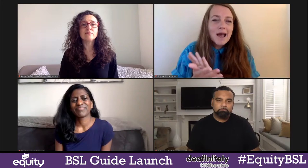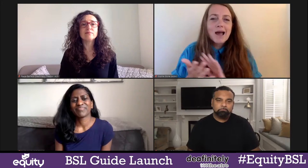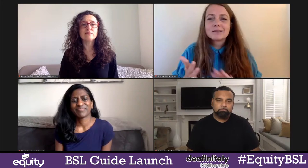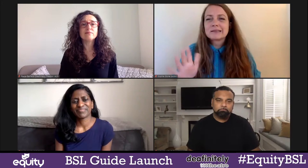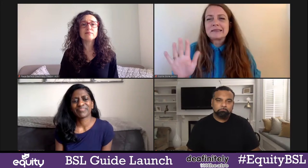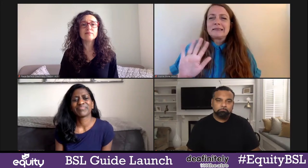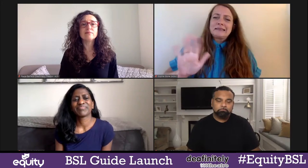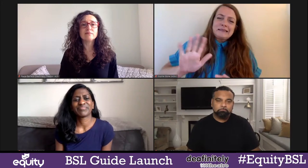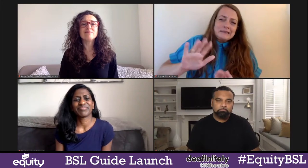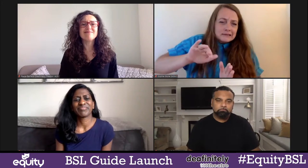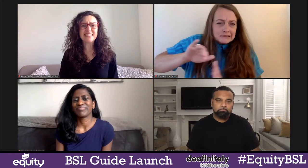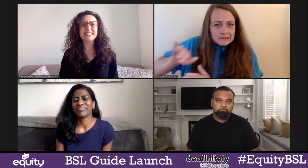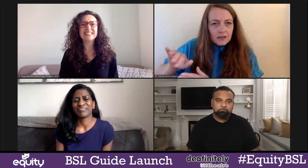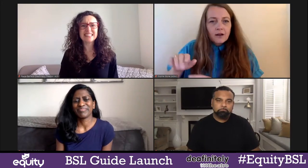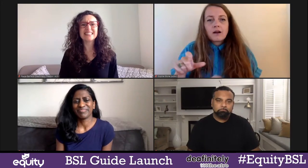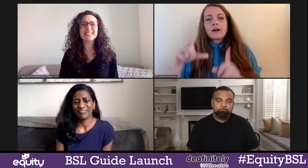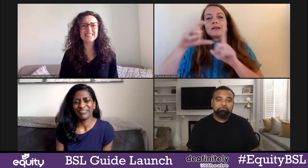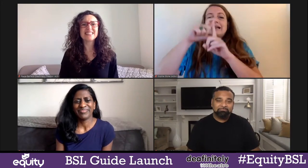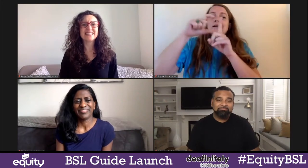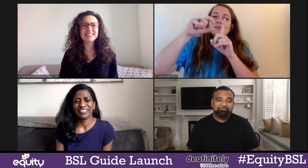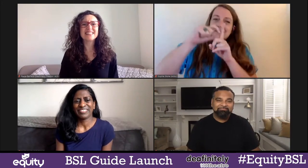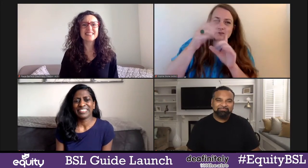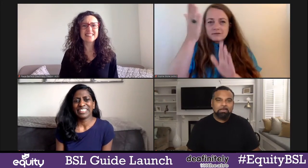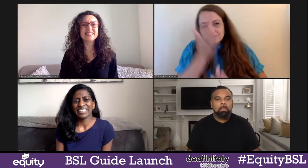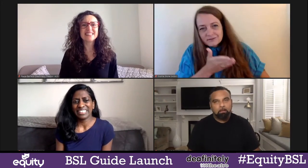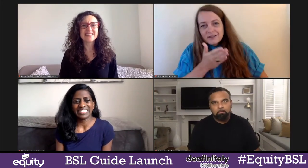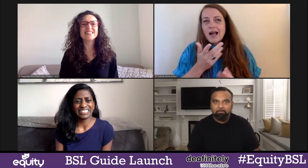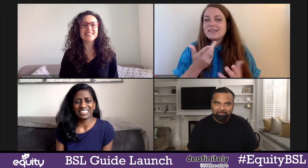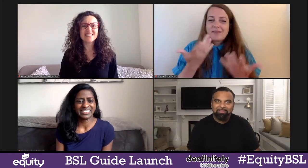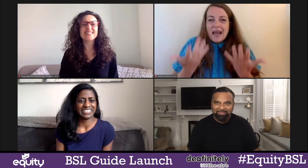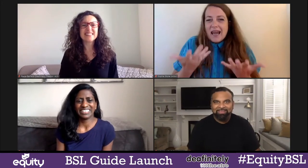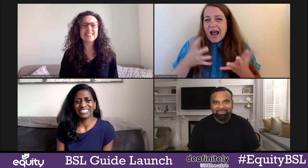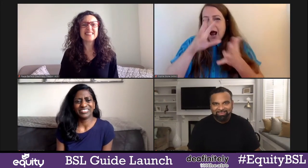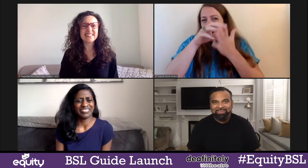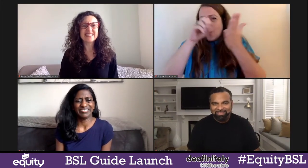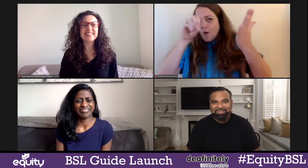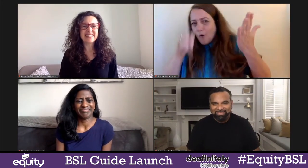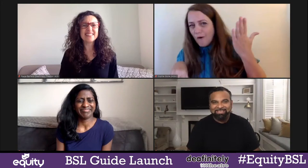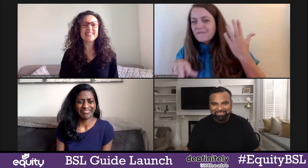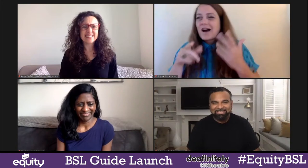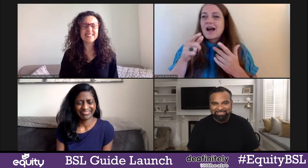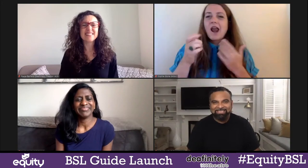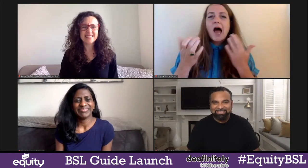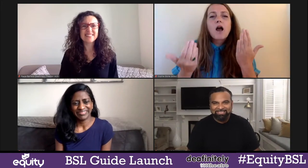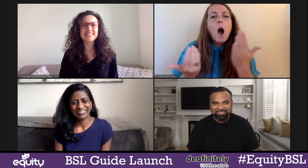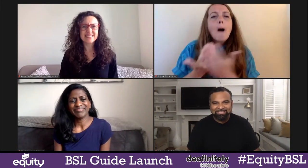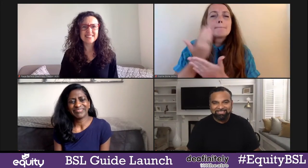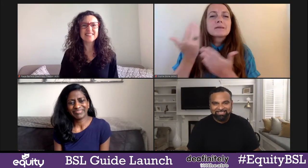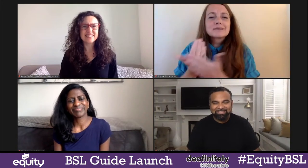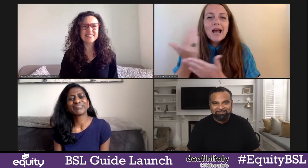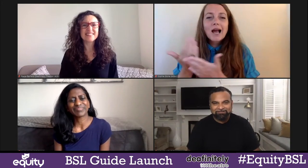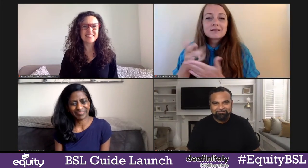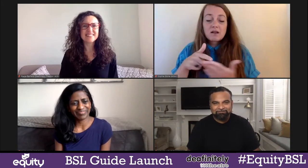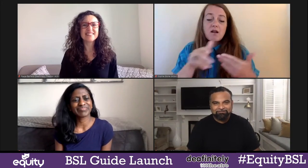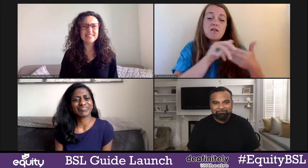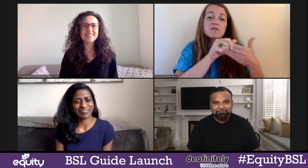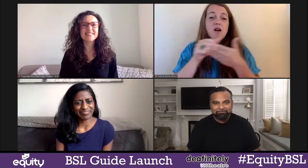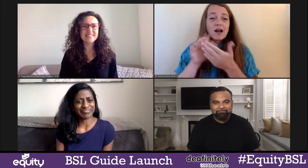about the language that they use. They might say, oh, hearing impaired, or the capital D,